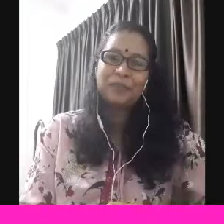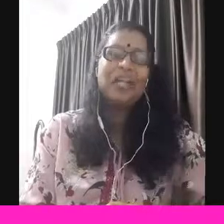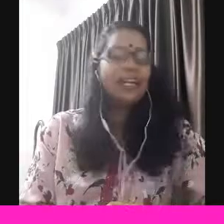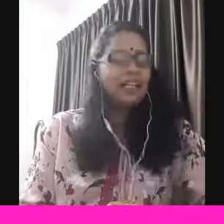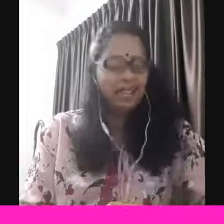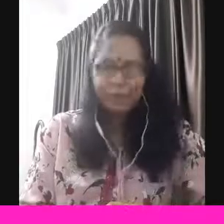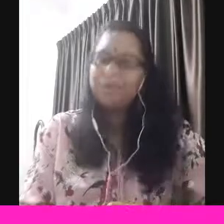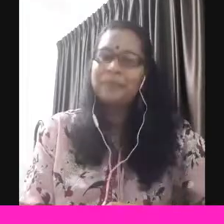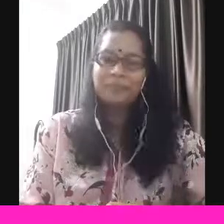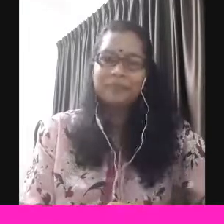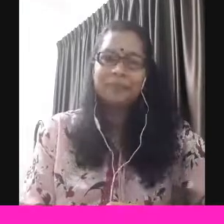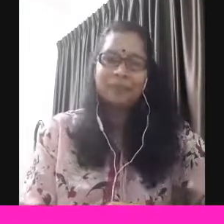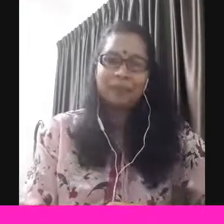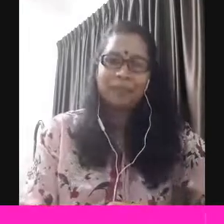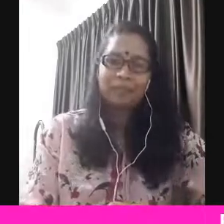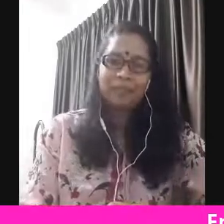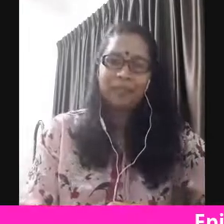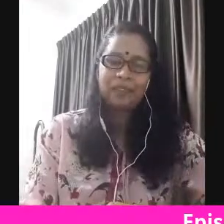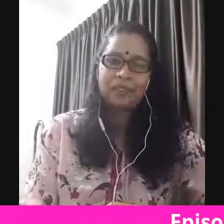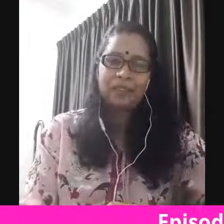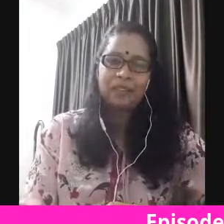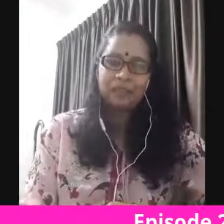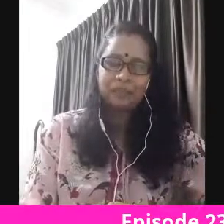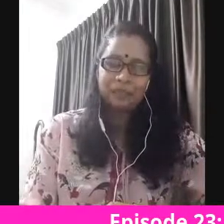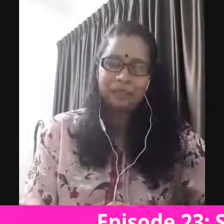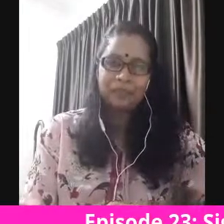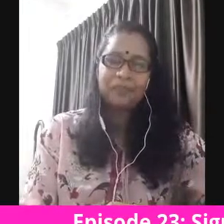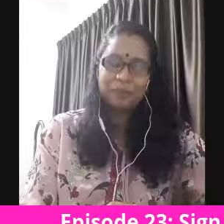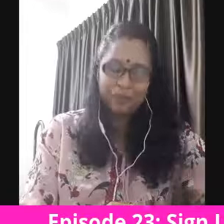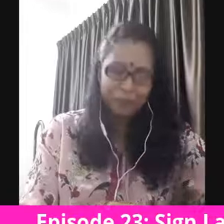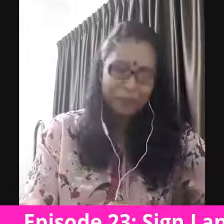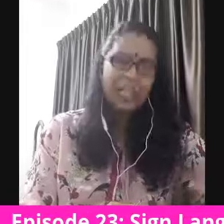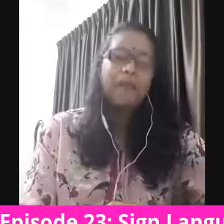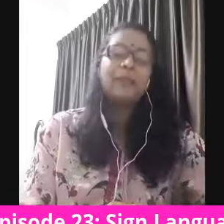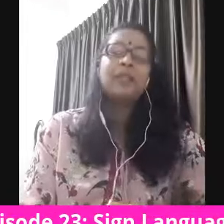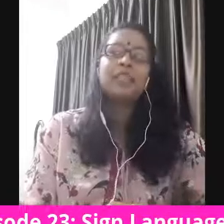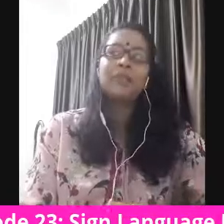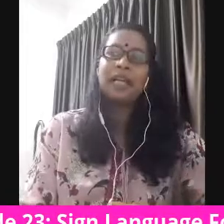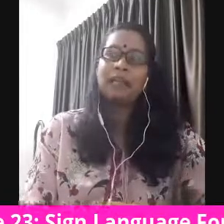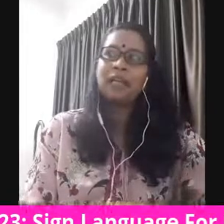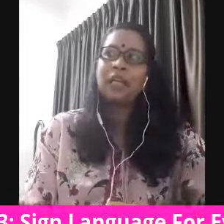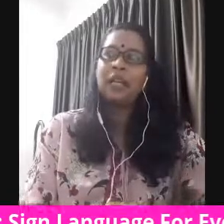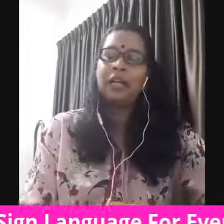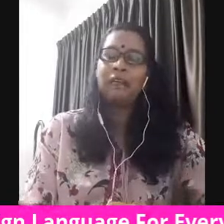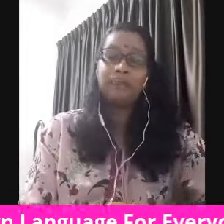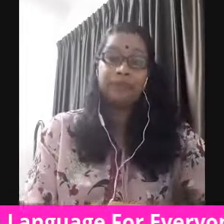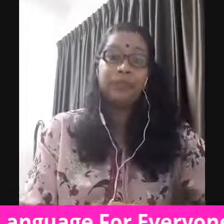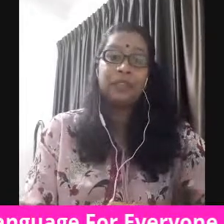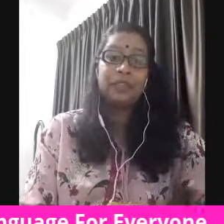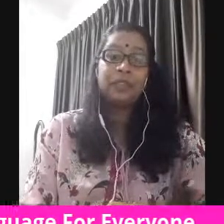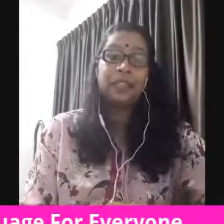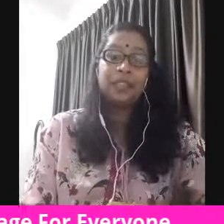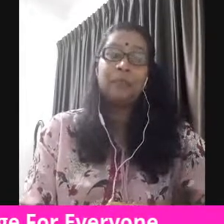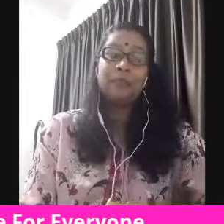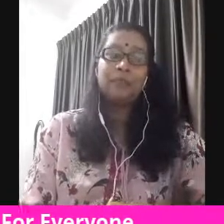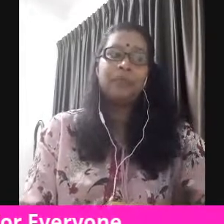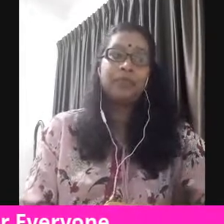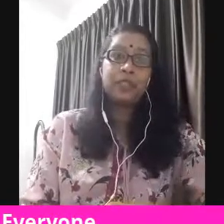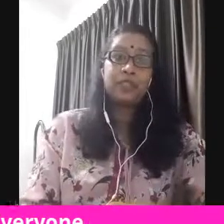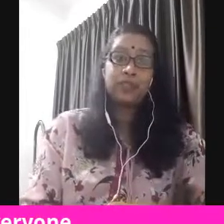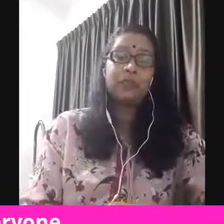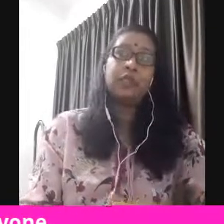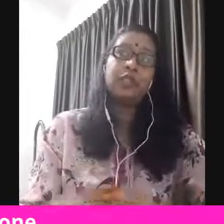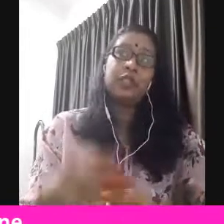with. So Yeah, I guess really hats off to you, really. because And sometimes yes, moving